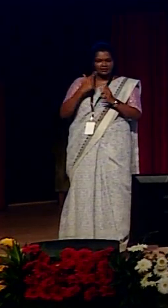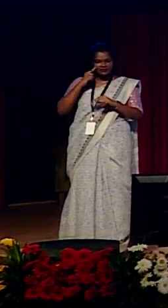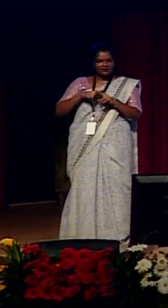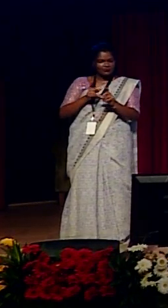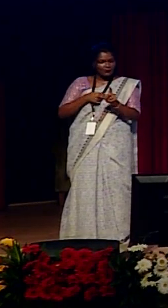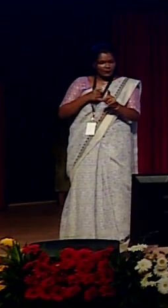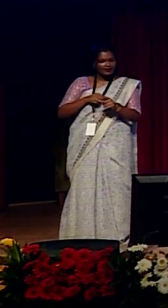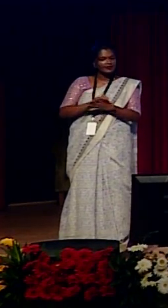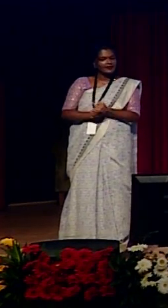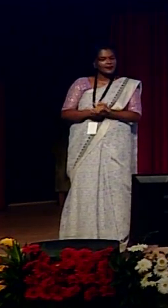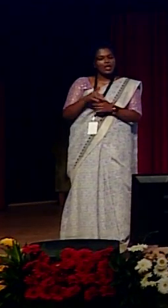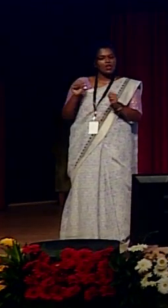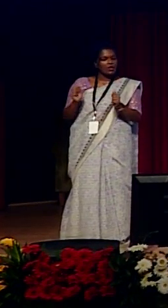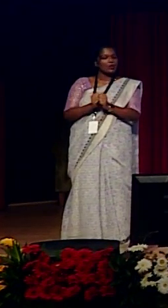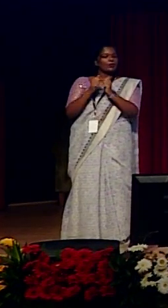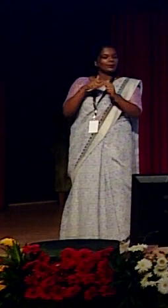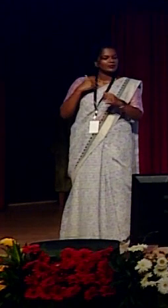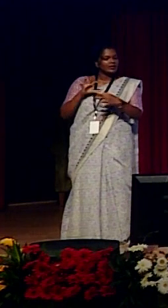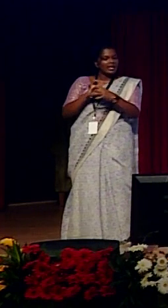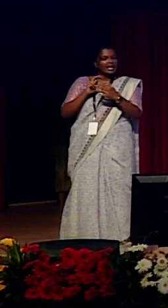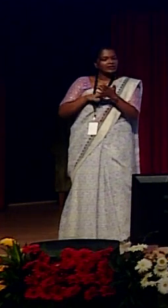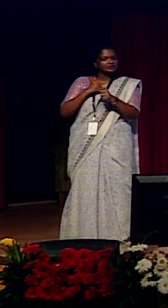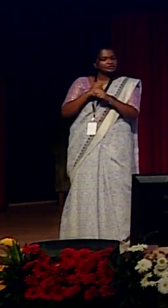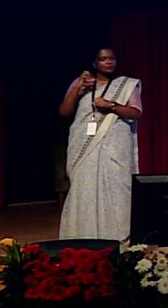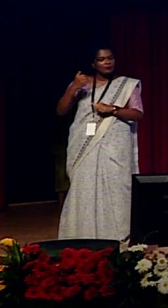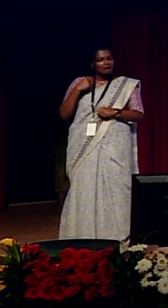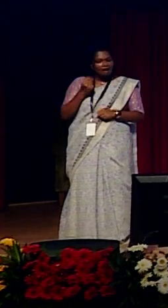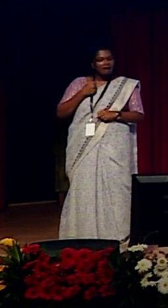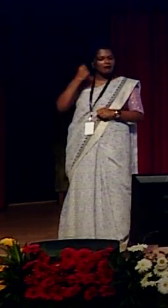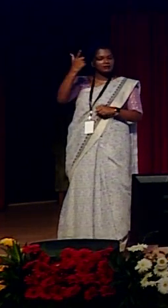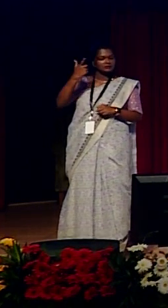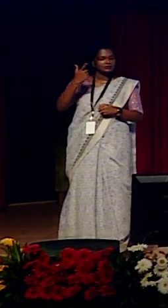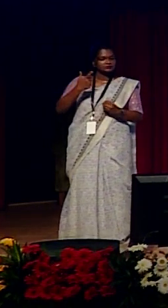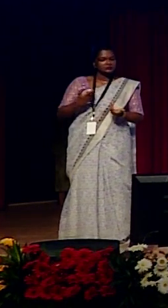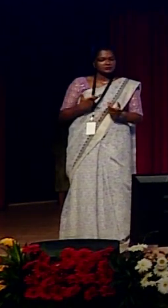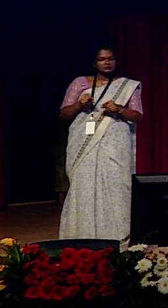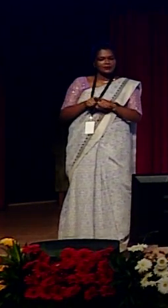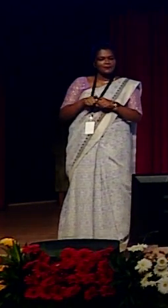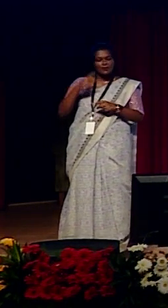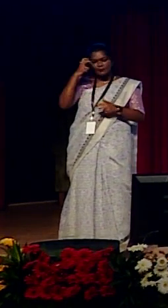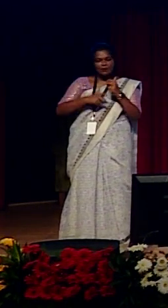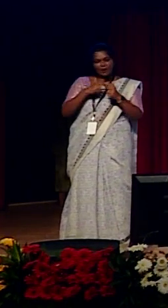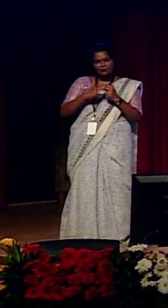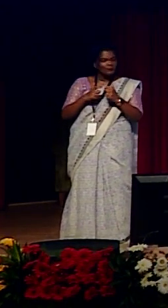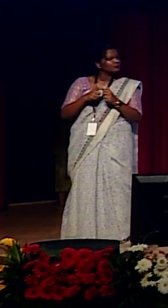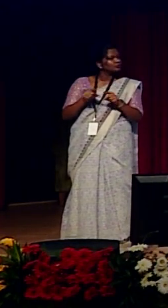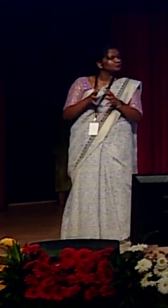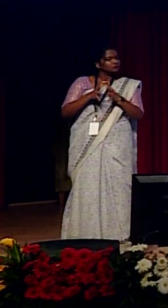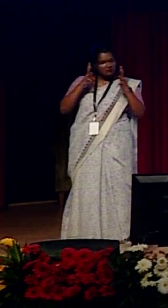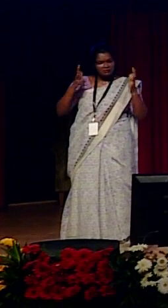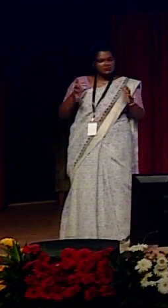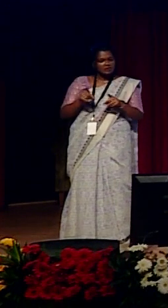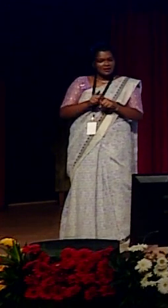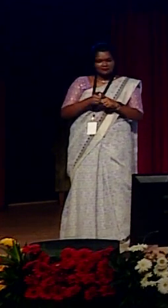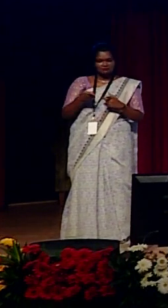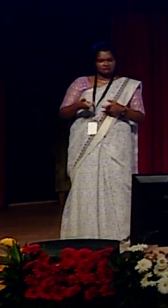So, along with collaboration with NGOs, we realized it was also like the problem was so big that it was a Herculean task